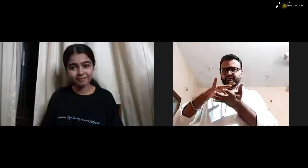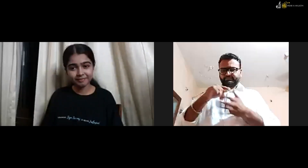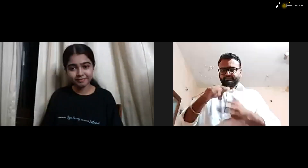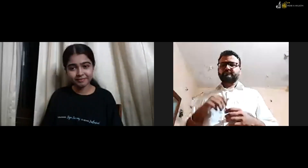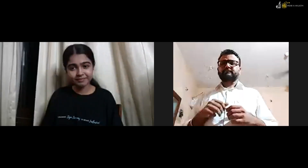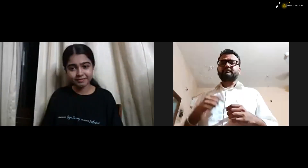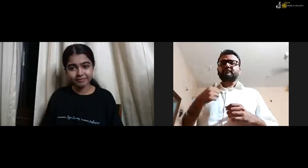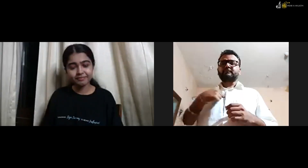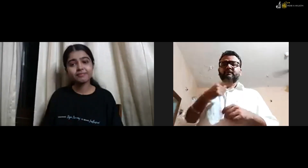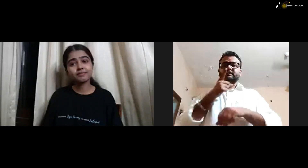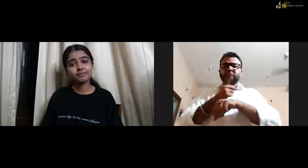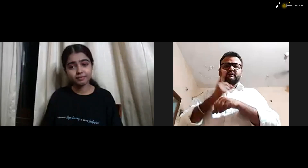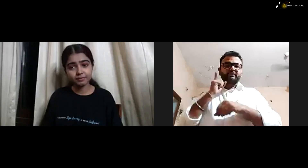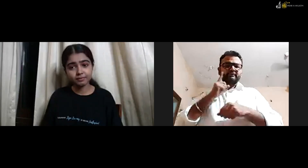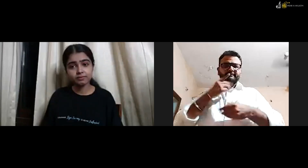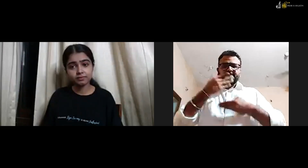I'm from Gujarat.